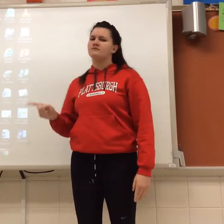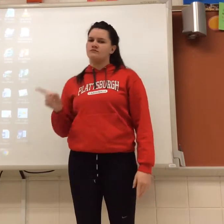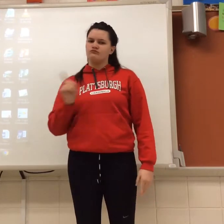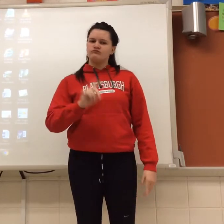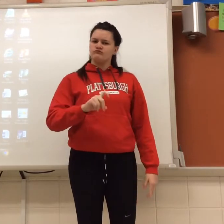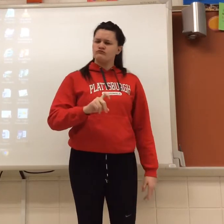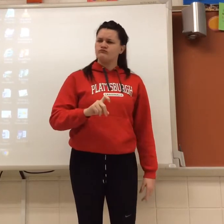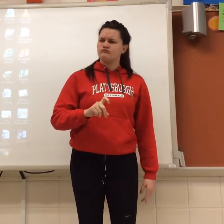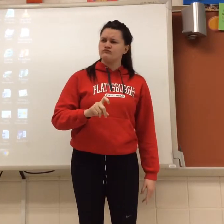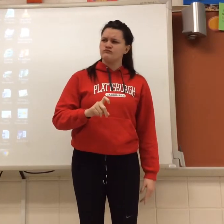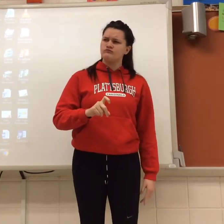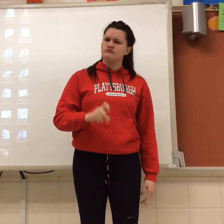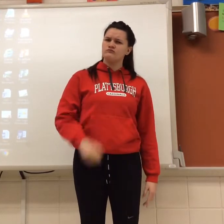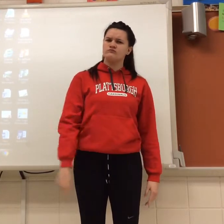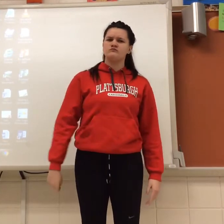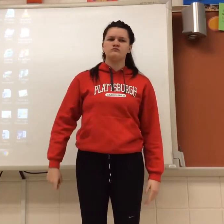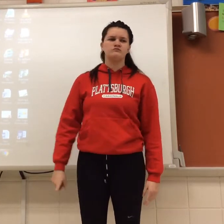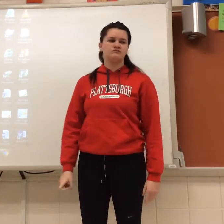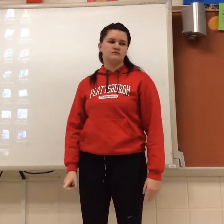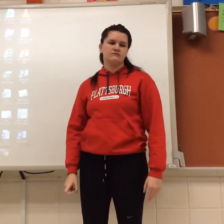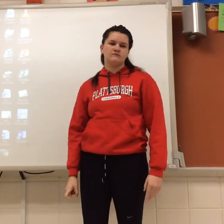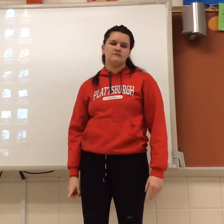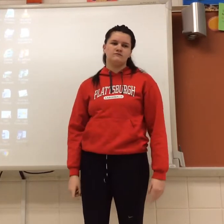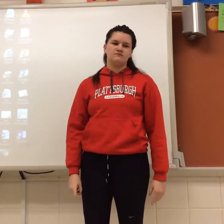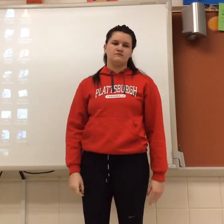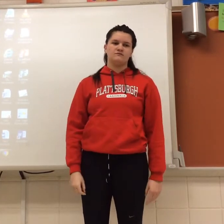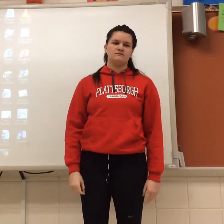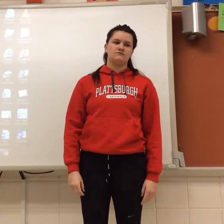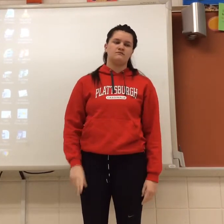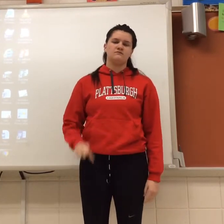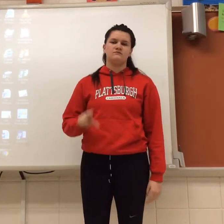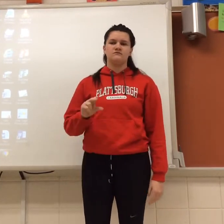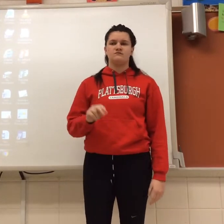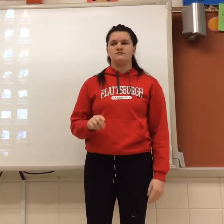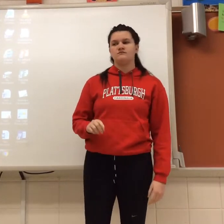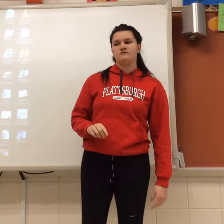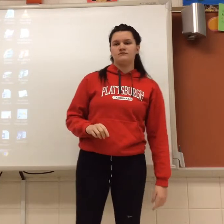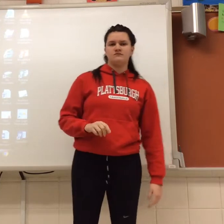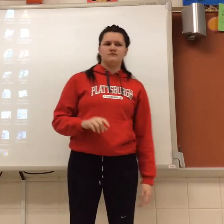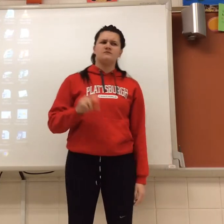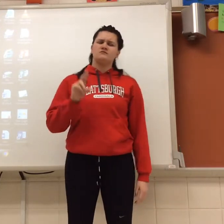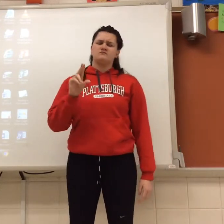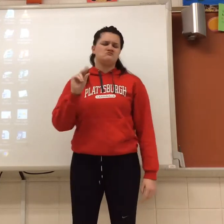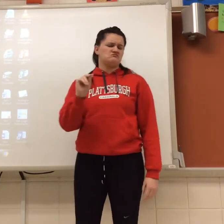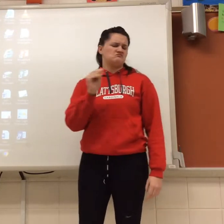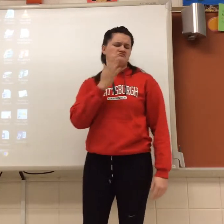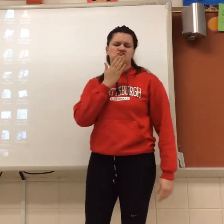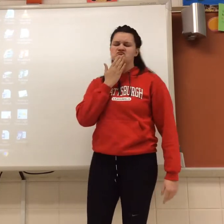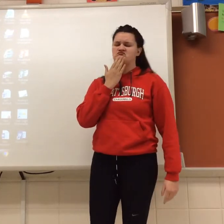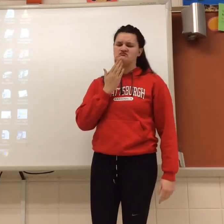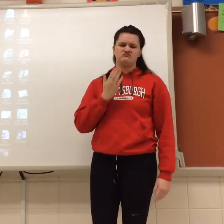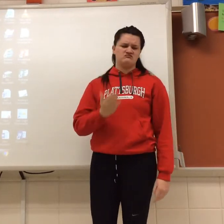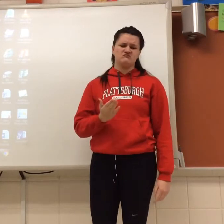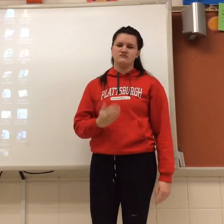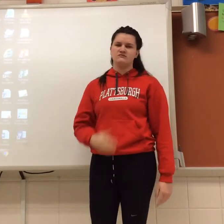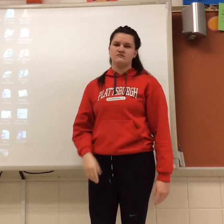"Shall I put him in a box for you?" the saleslady asked. "Oh, no, thank you,"